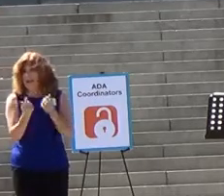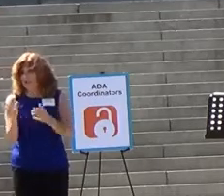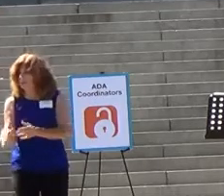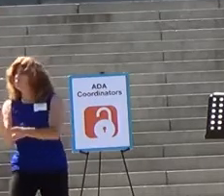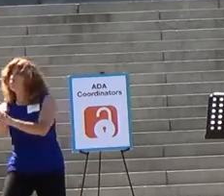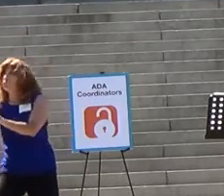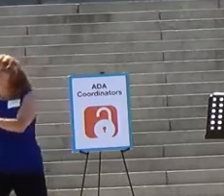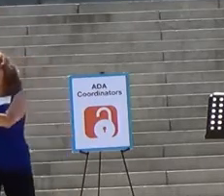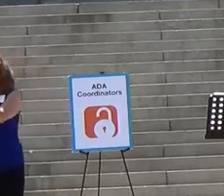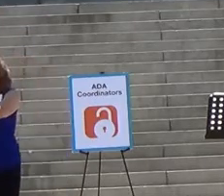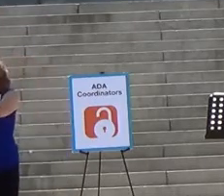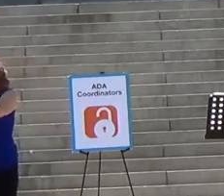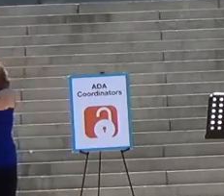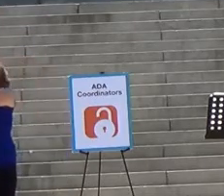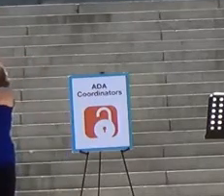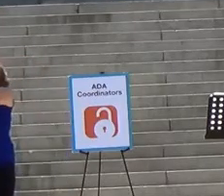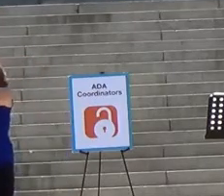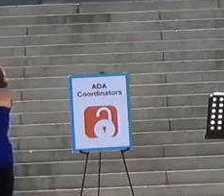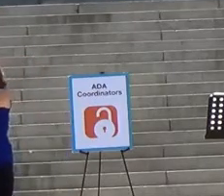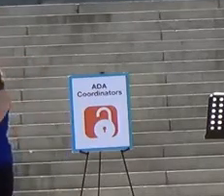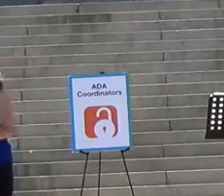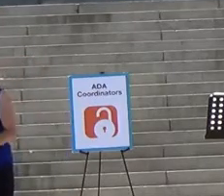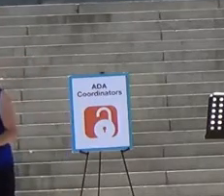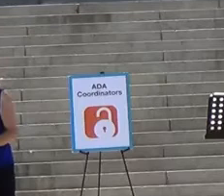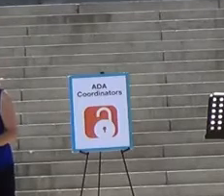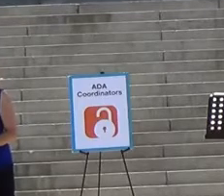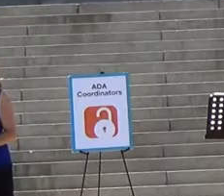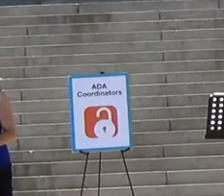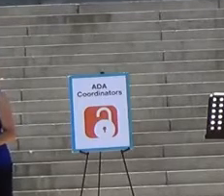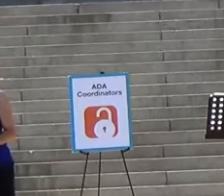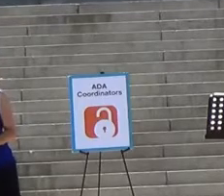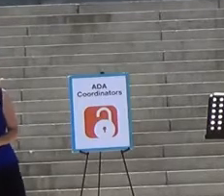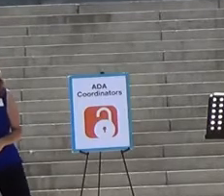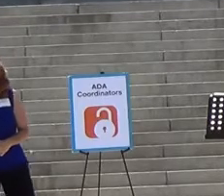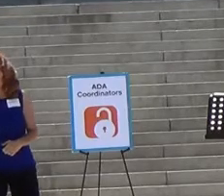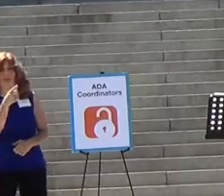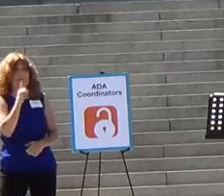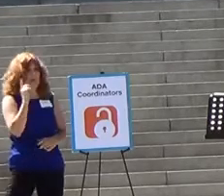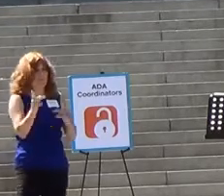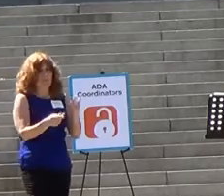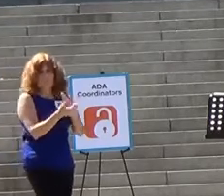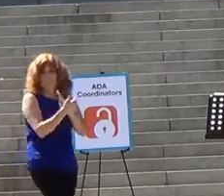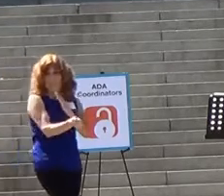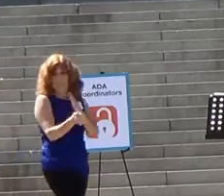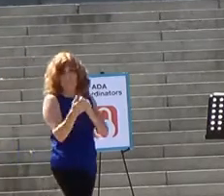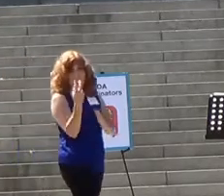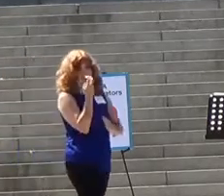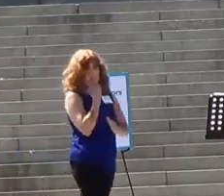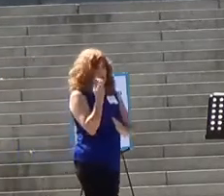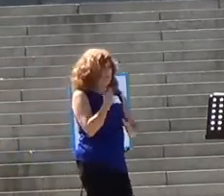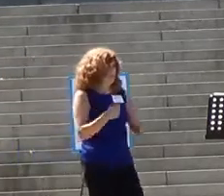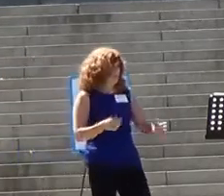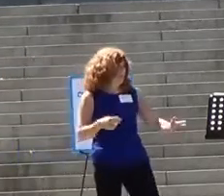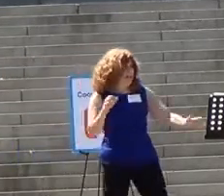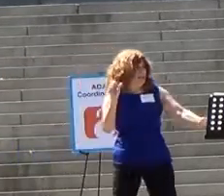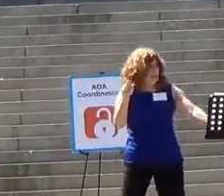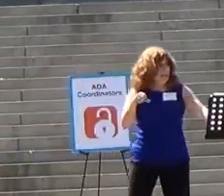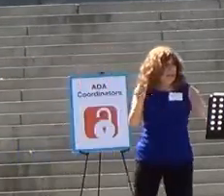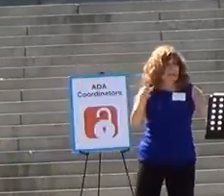play a violin beautifully or shoot a 3-point hoops on the basketball court. Not all deaf people can lip